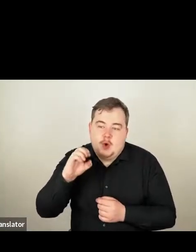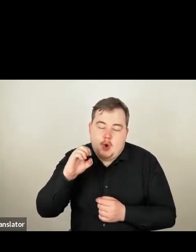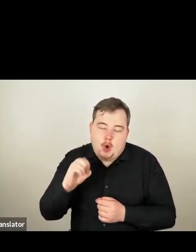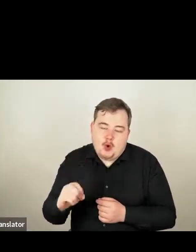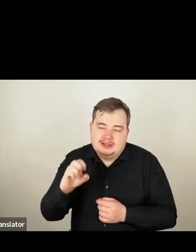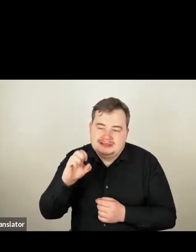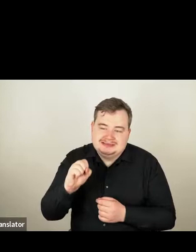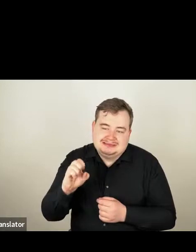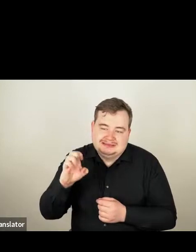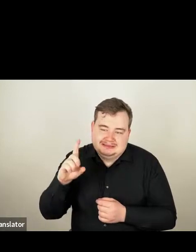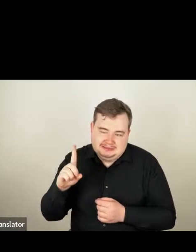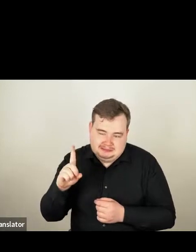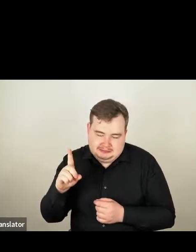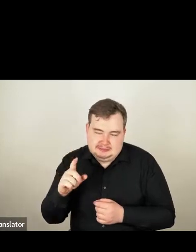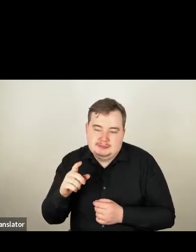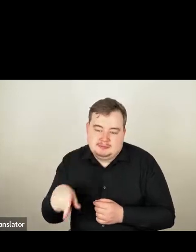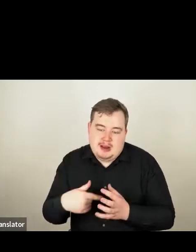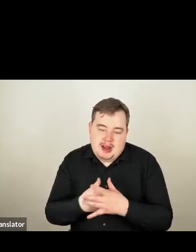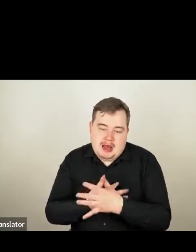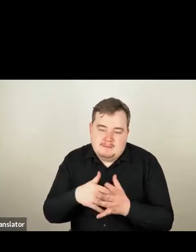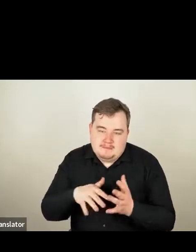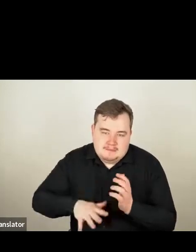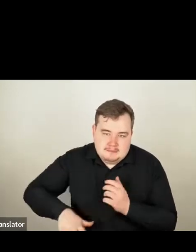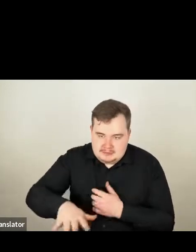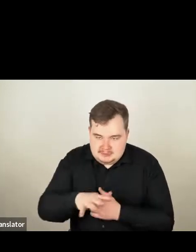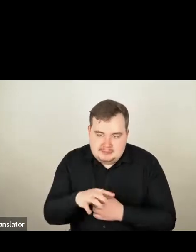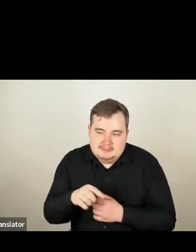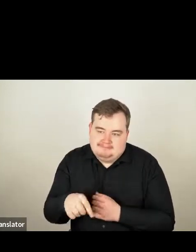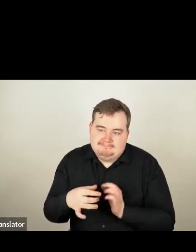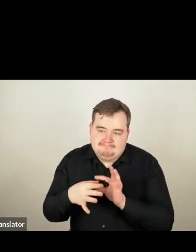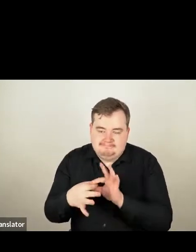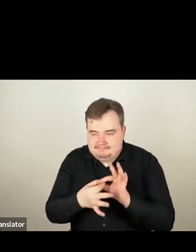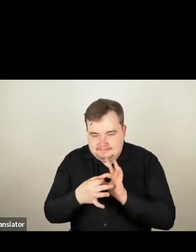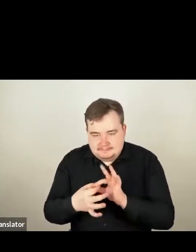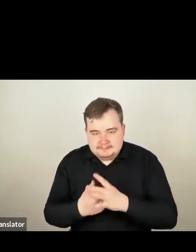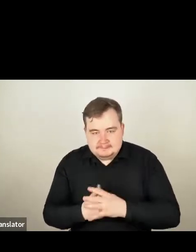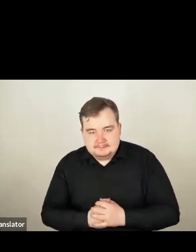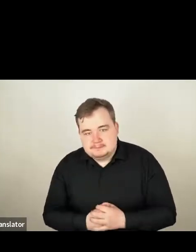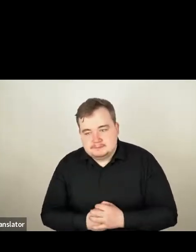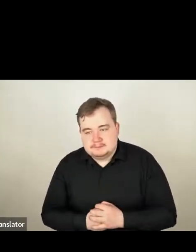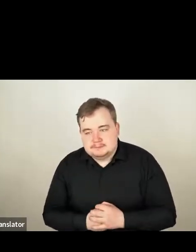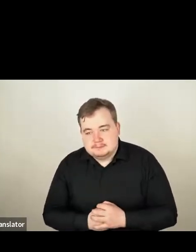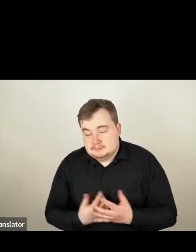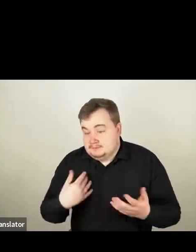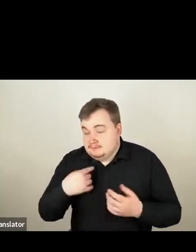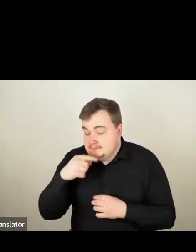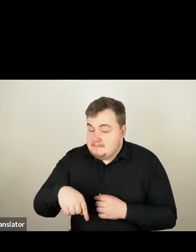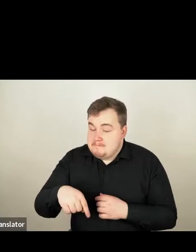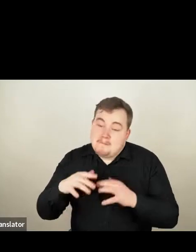the achievements, I might say, that the Albanian parliament has done so far.